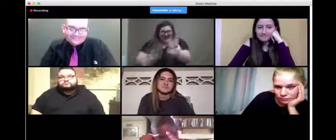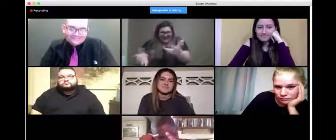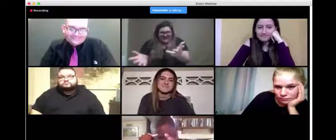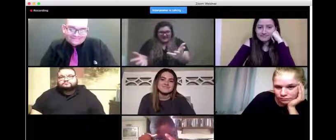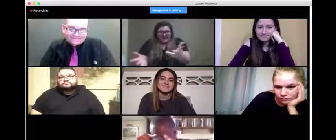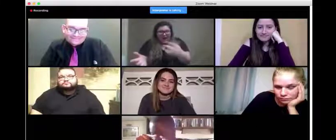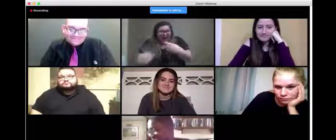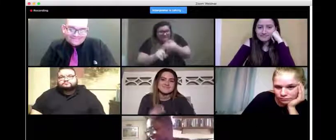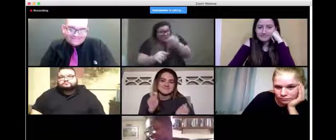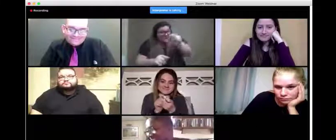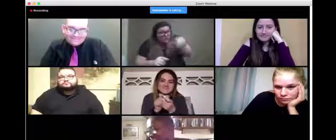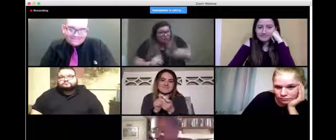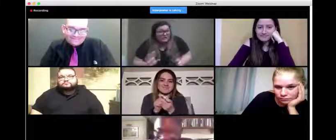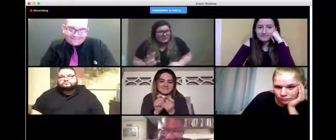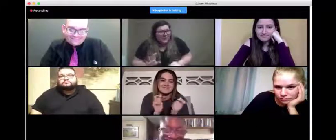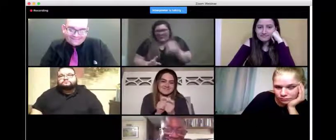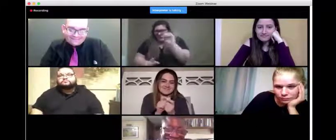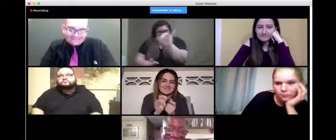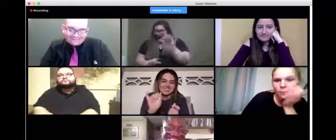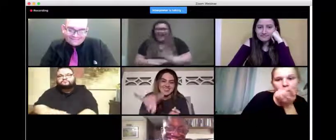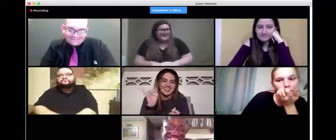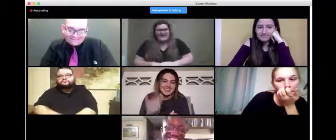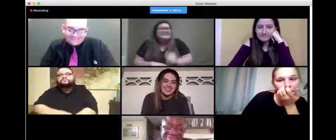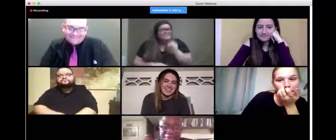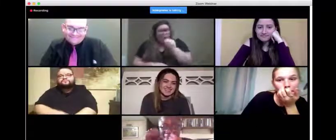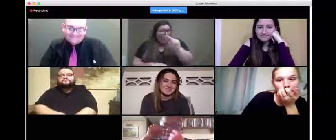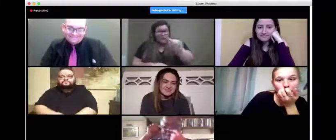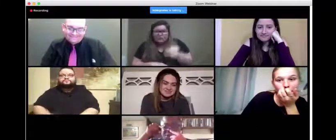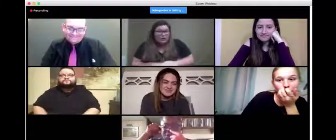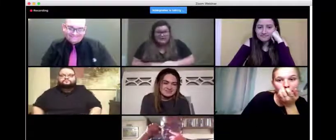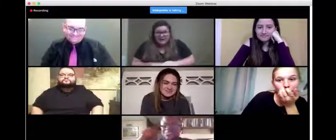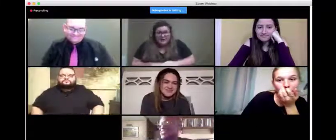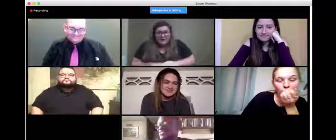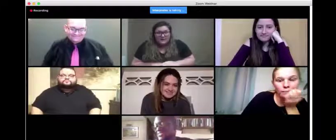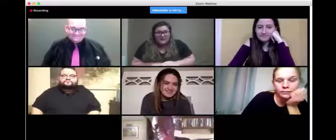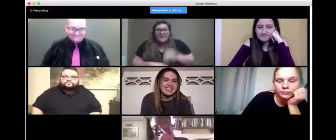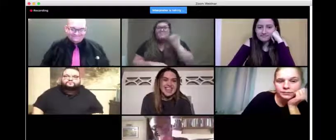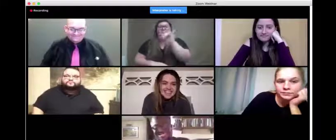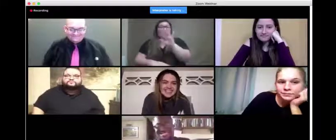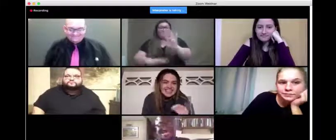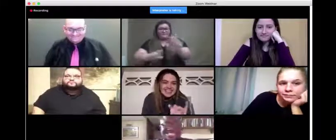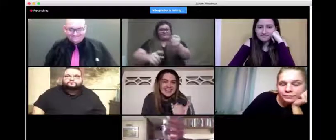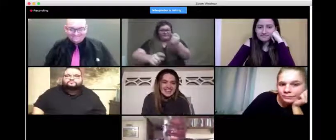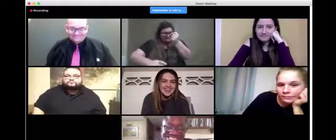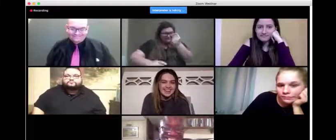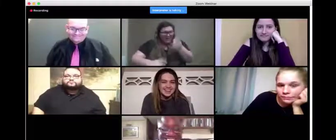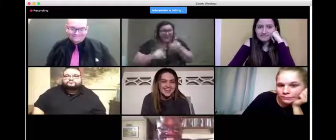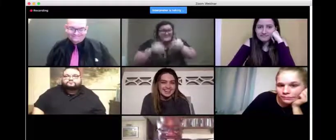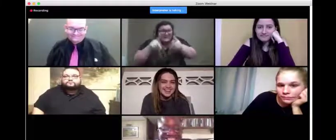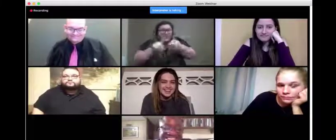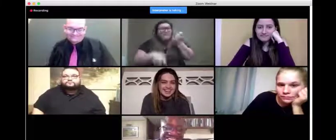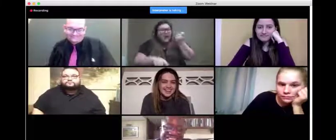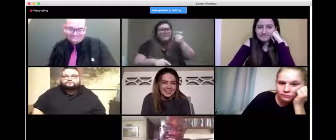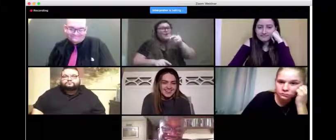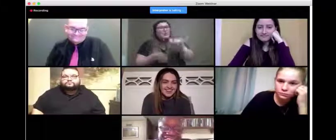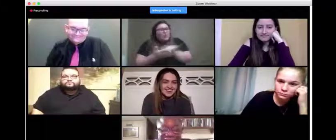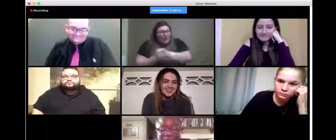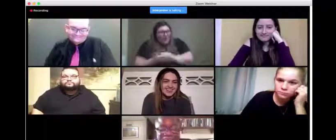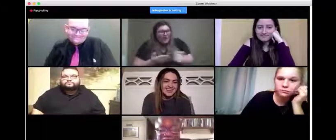not like that, but you have to understand, people from New York, when they are compared to Jersey